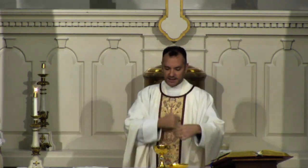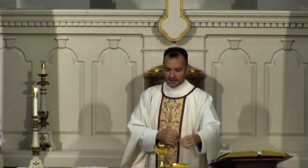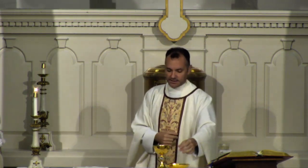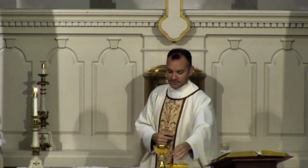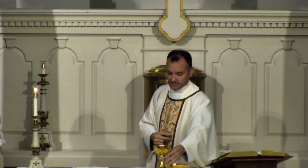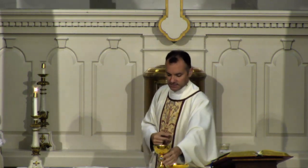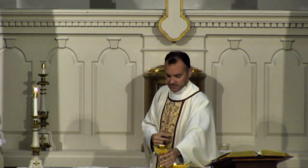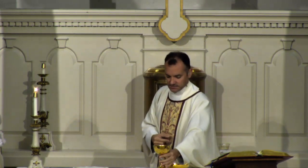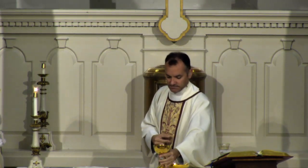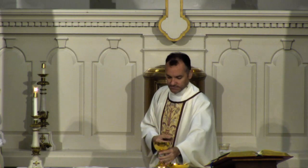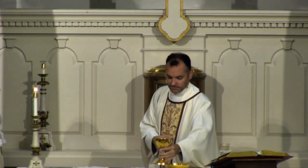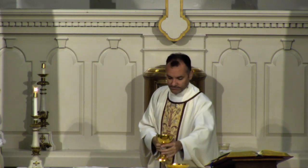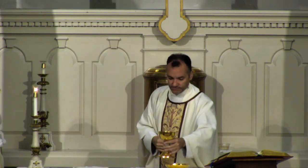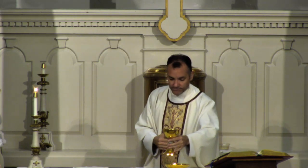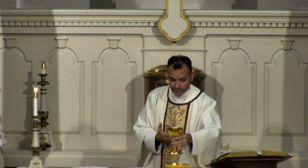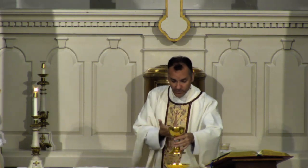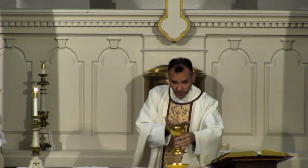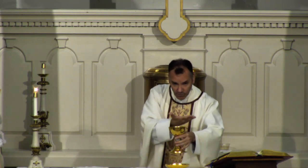saying,